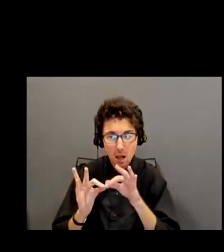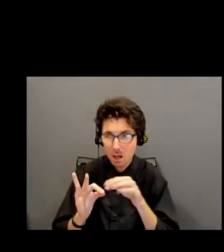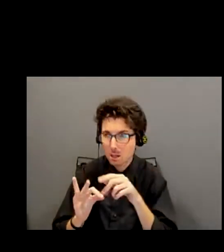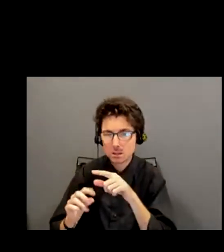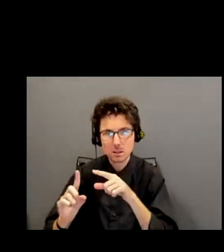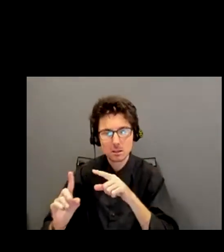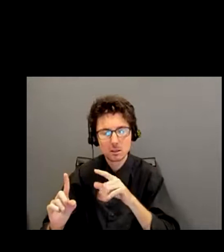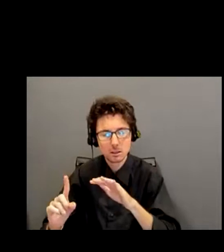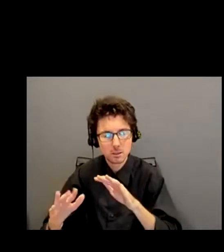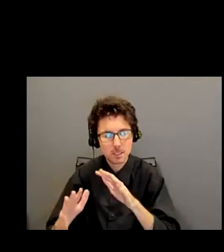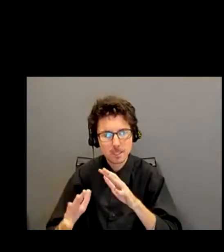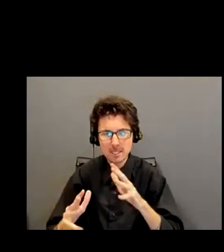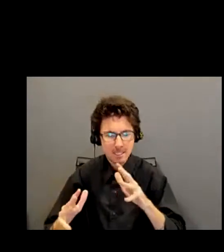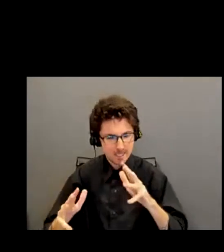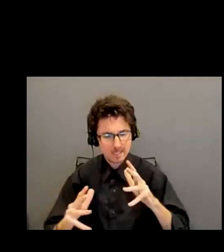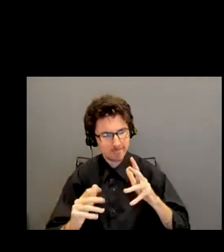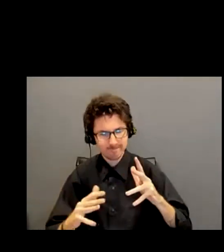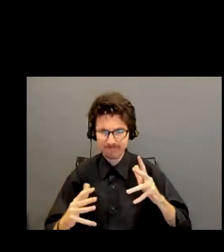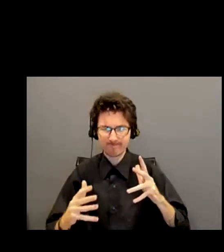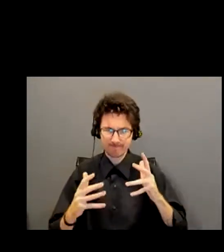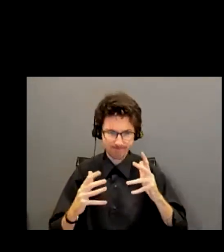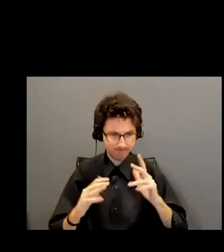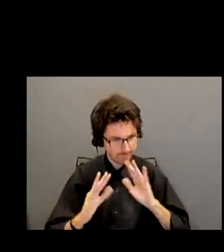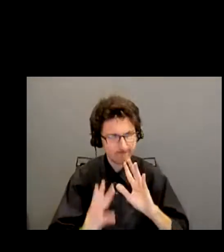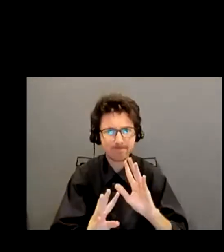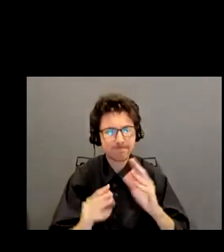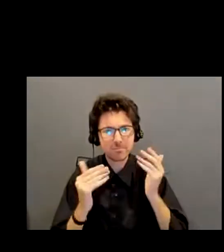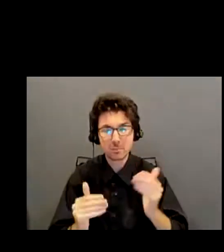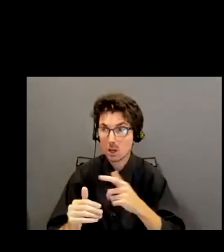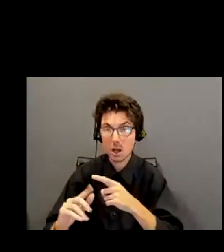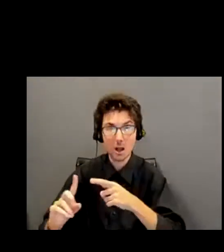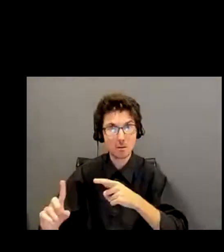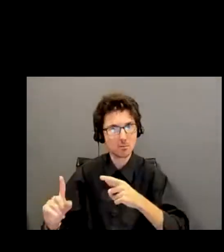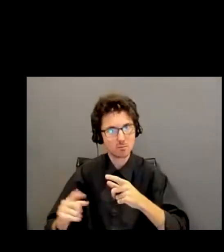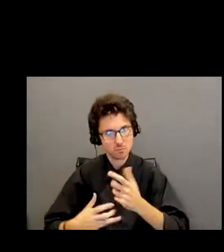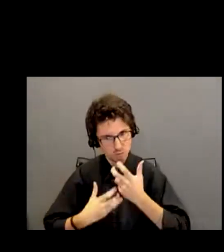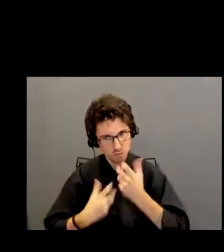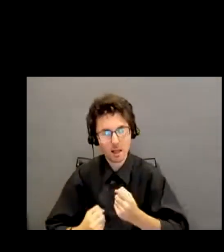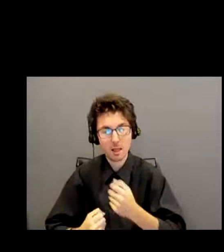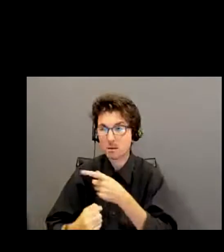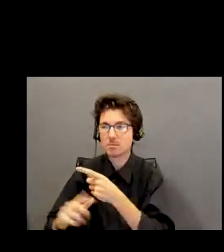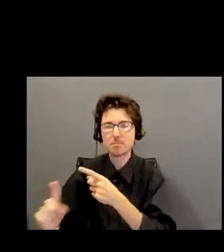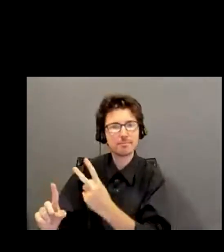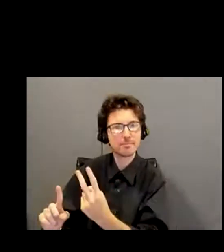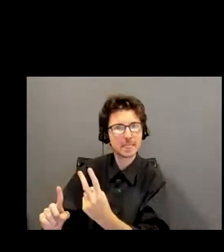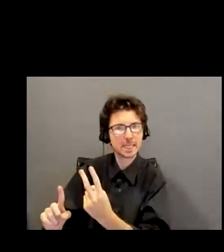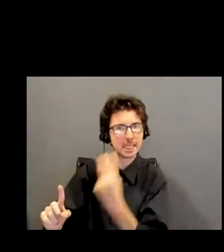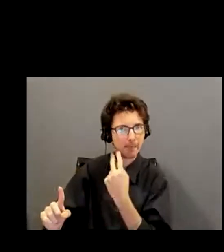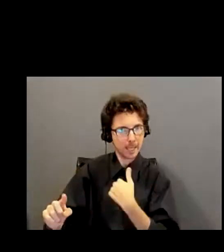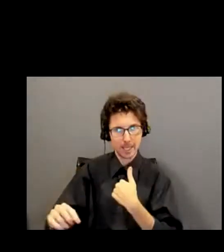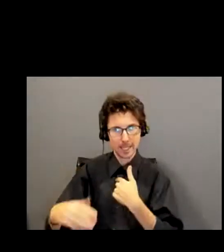the strength to try and read on his own. And probably because he saw me reading to him in